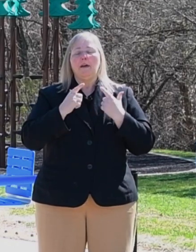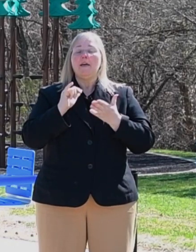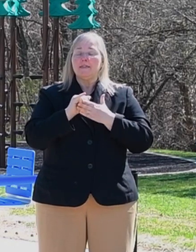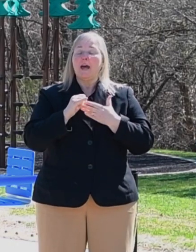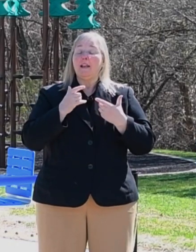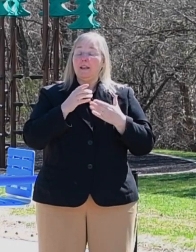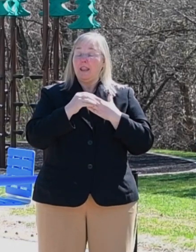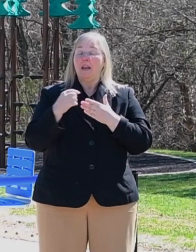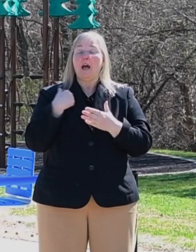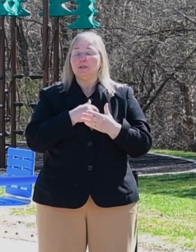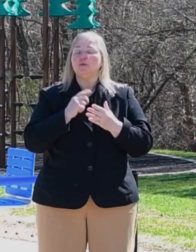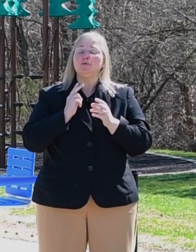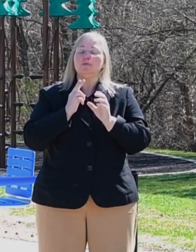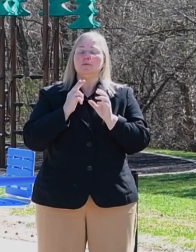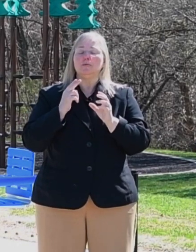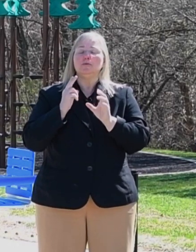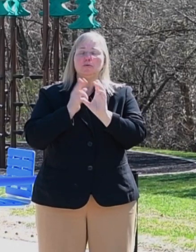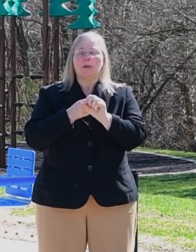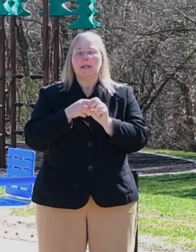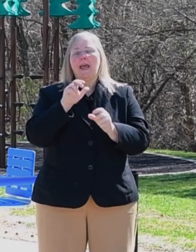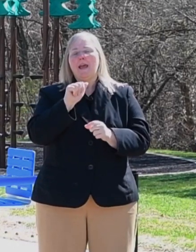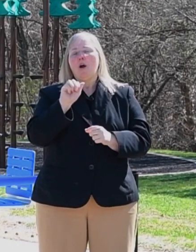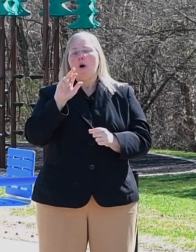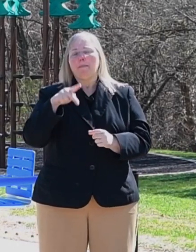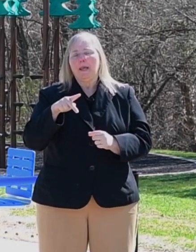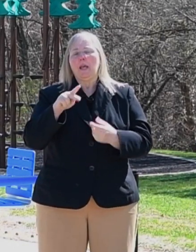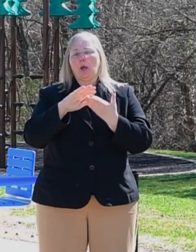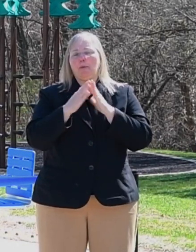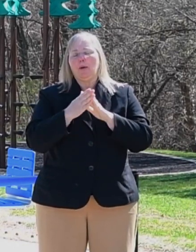network of age-friendly states and communities. More